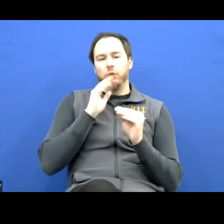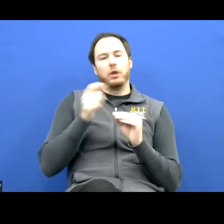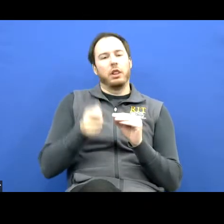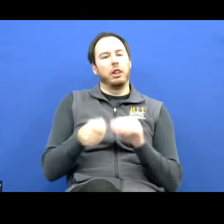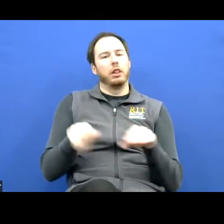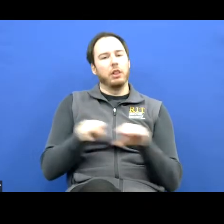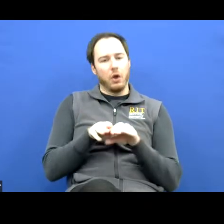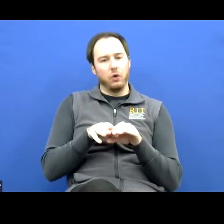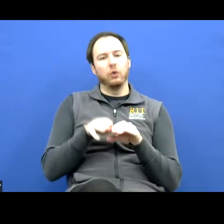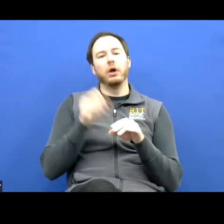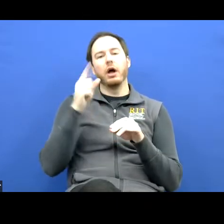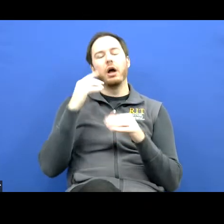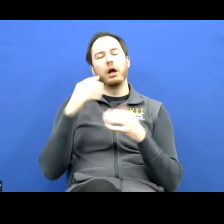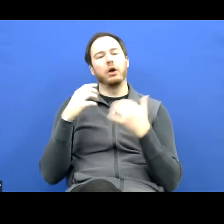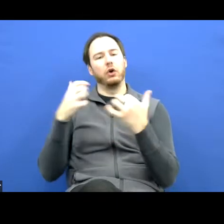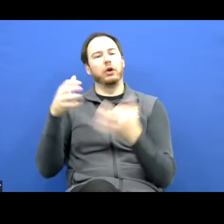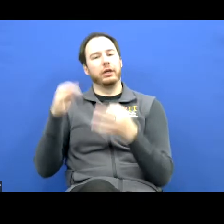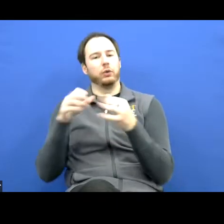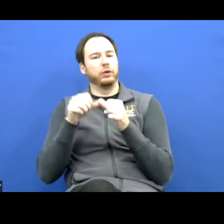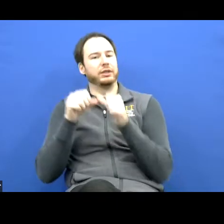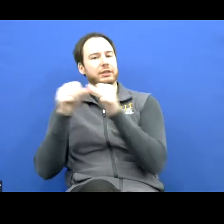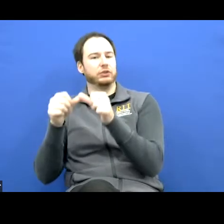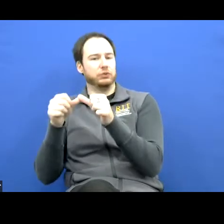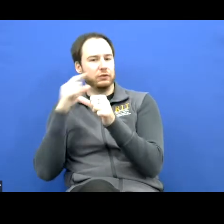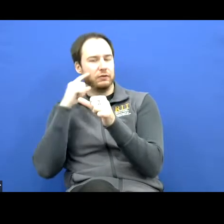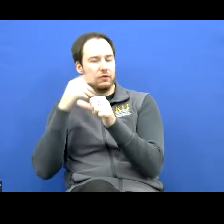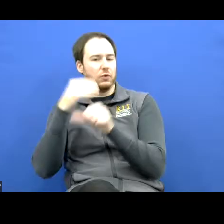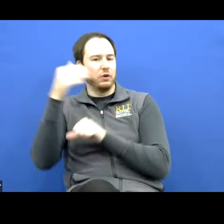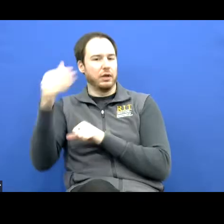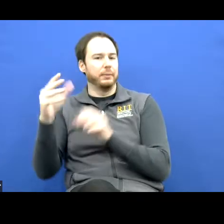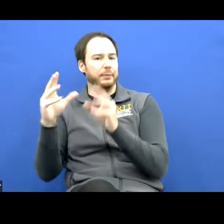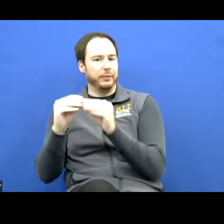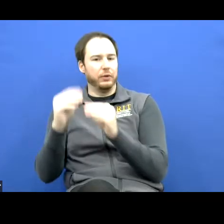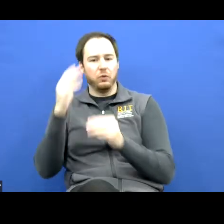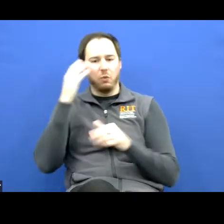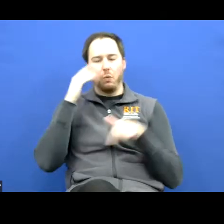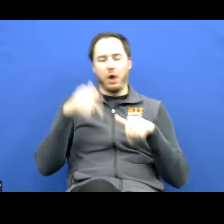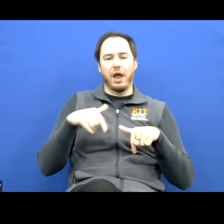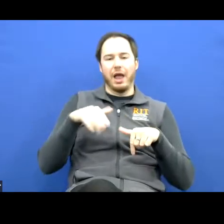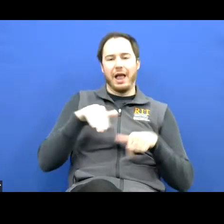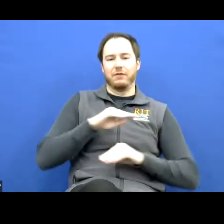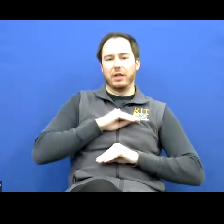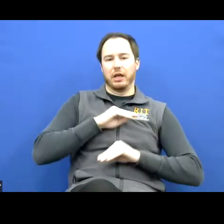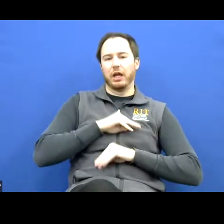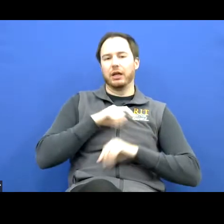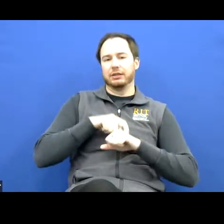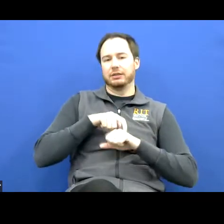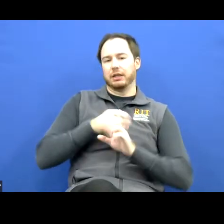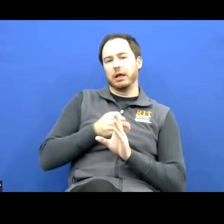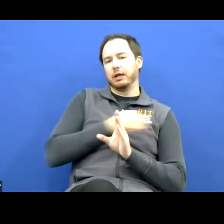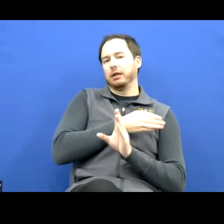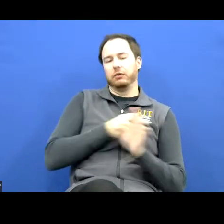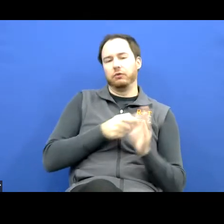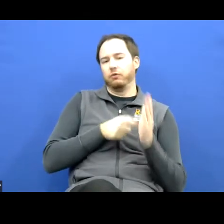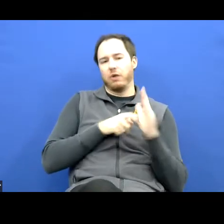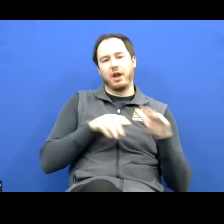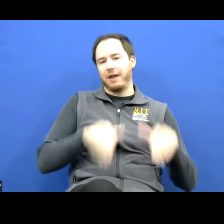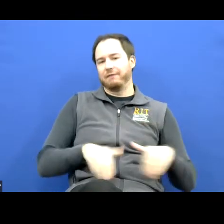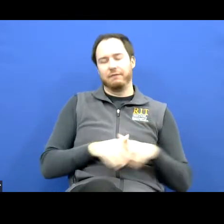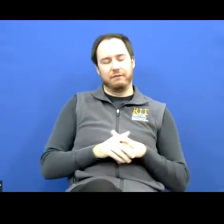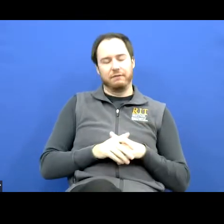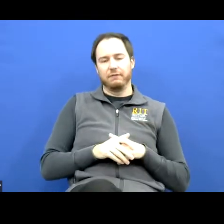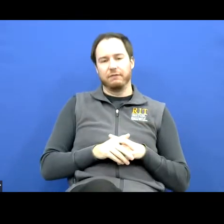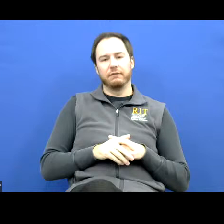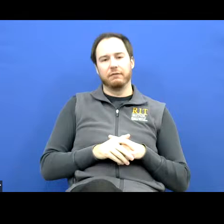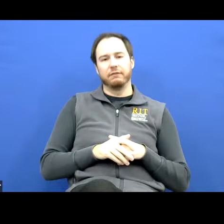As mentioned, we will hold it open for the next meeting because we didn't meet the statutory requirement with the short